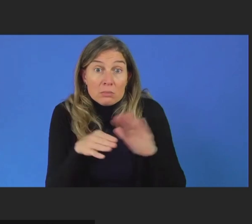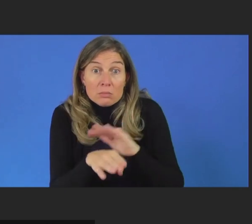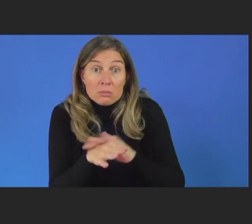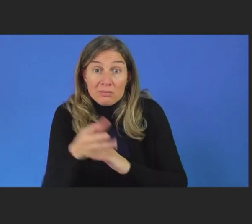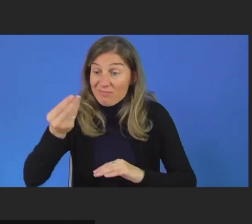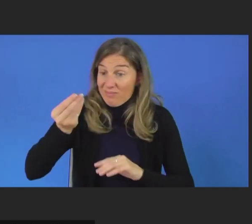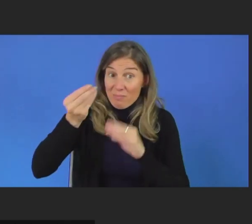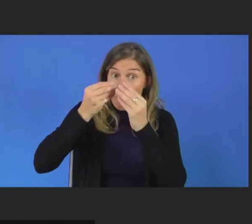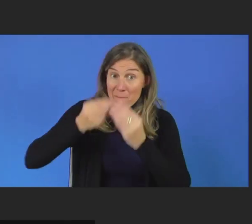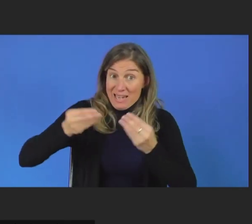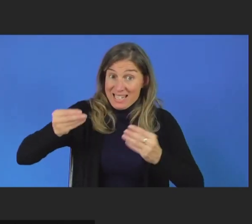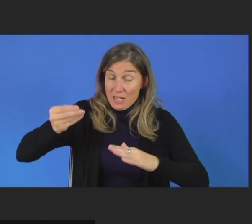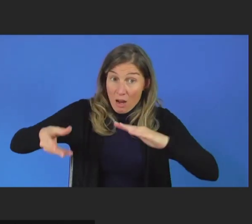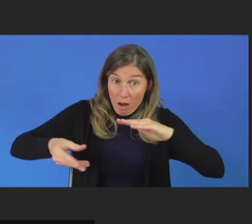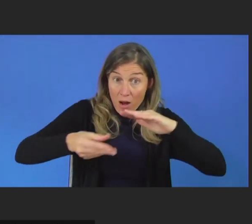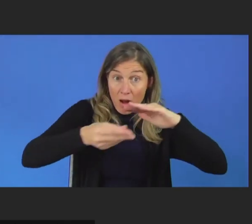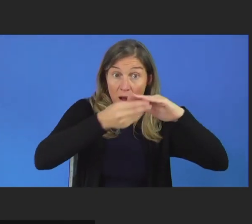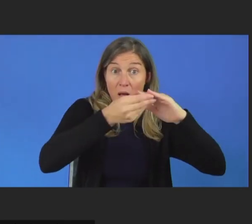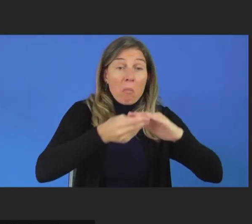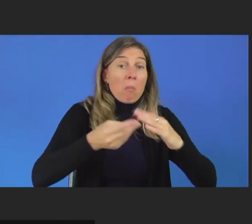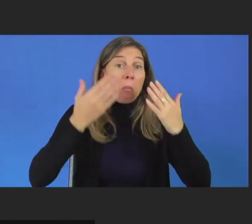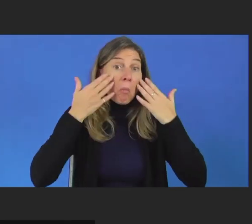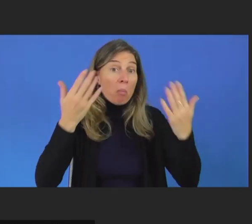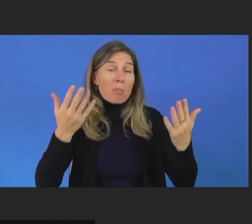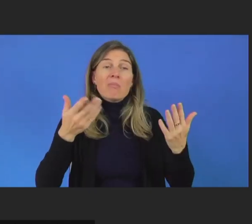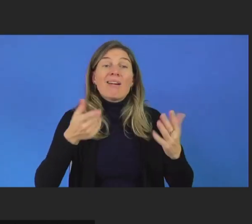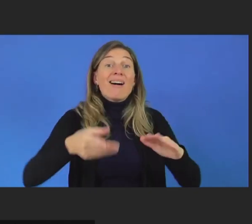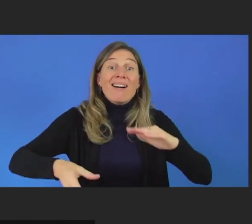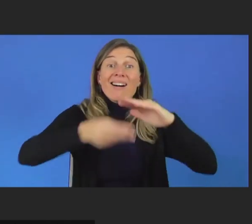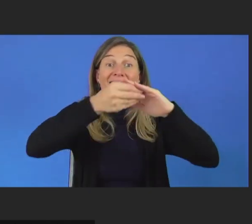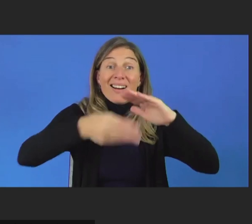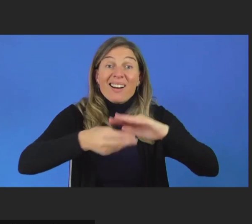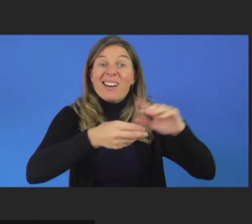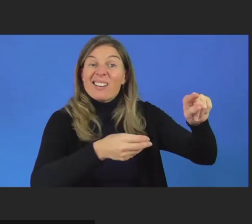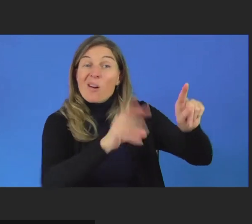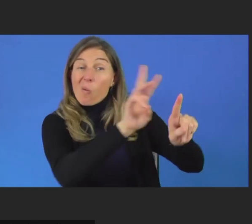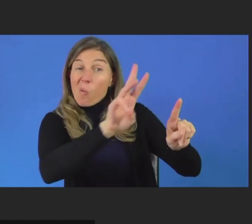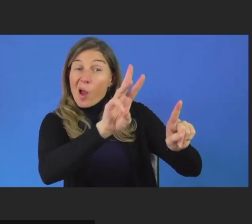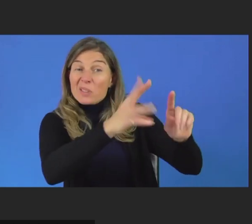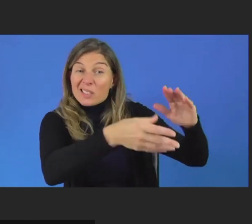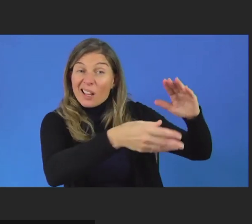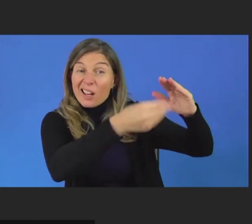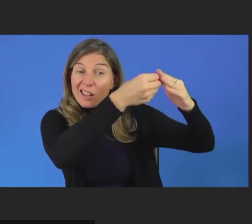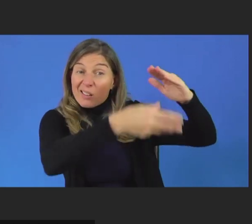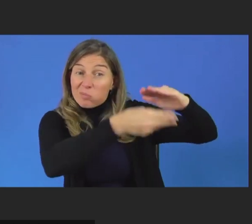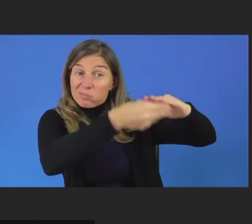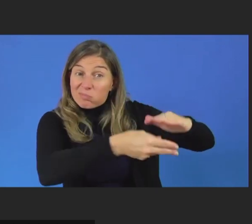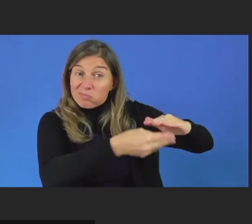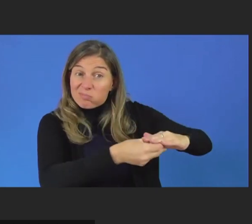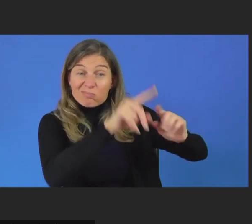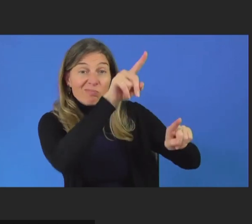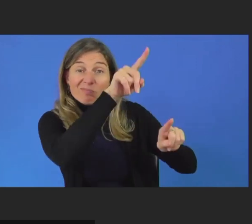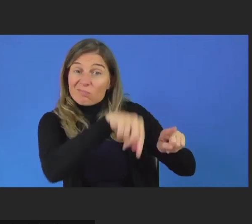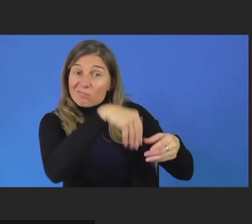website, then gradually there will be a deterioration of accessibility. So it's a matter, again, of building awareness and